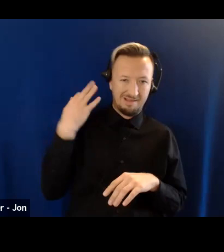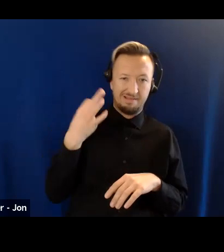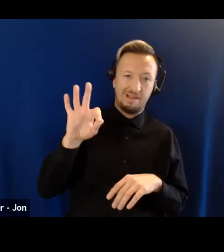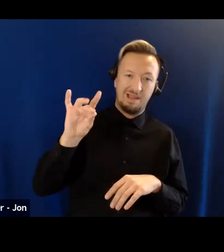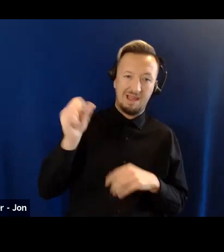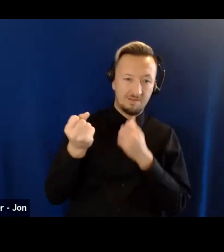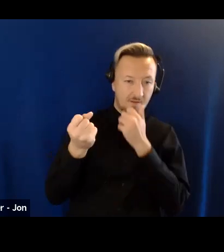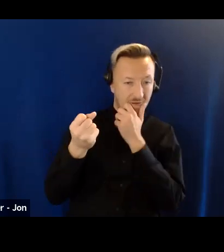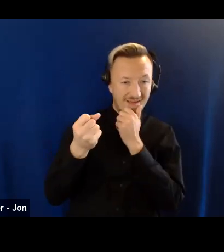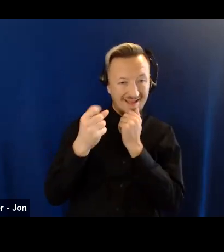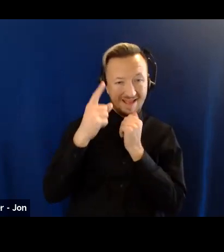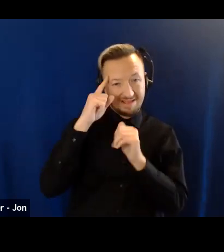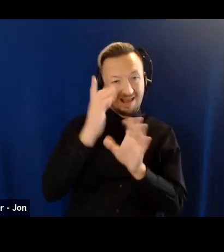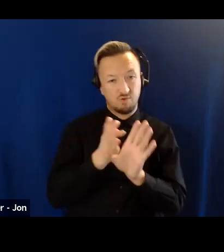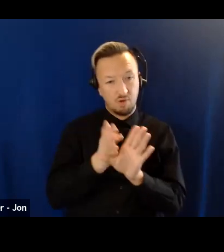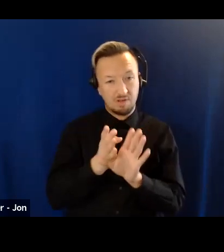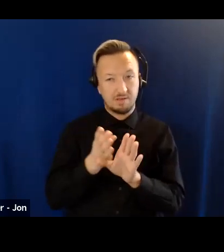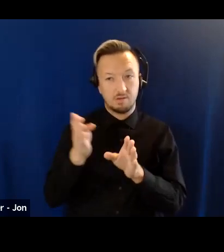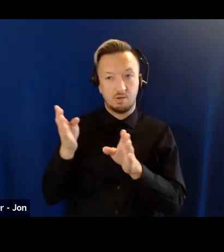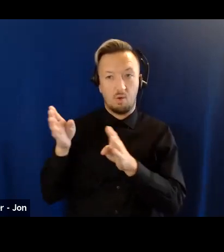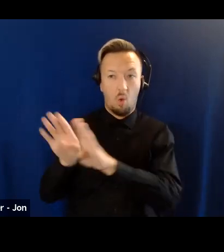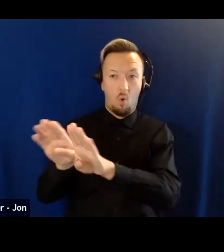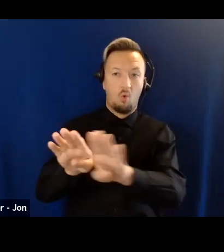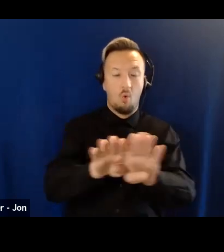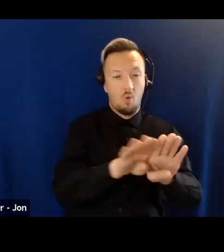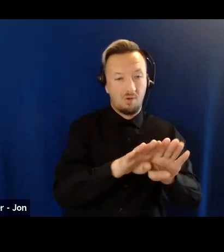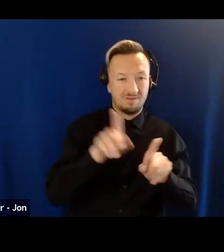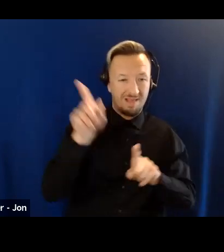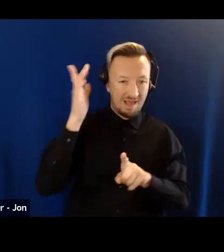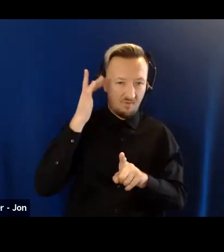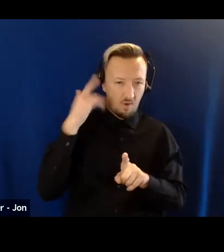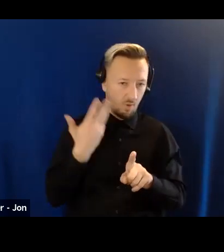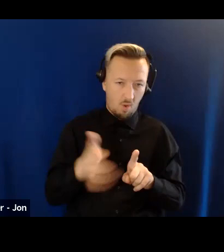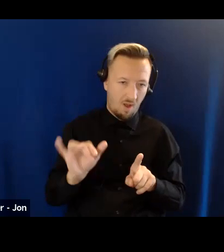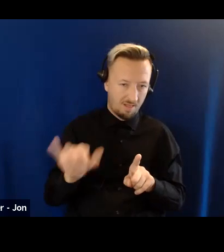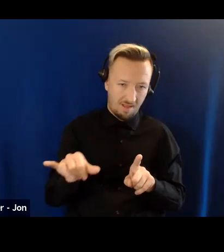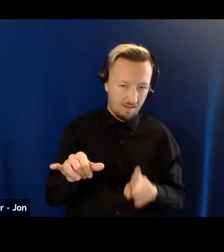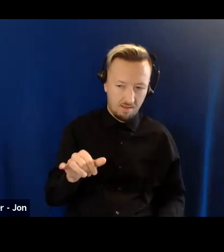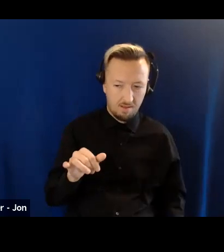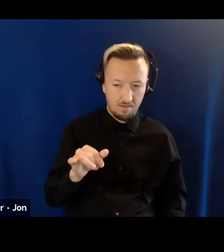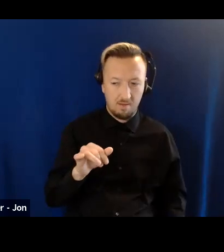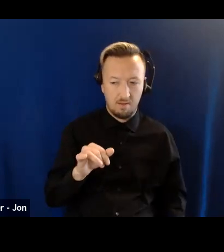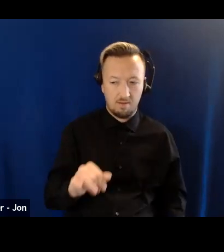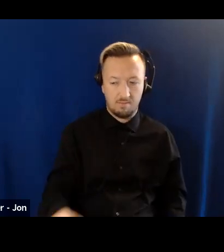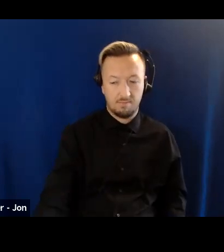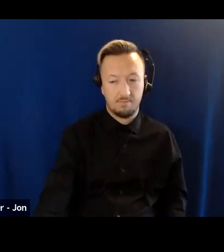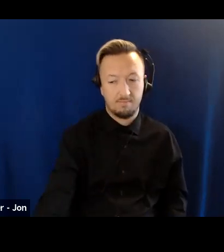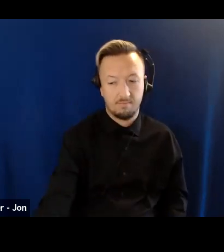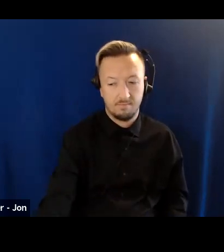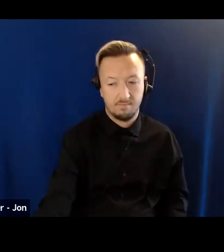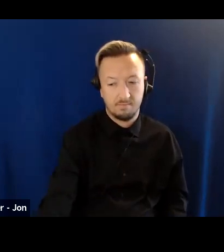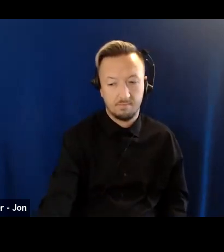1980s psychiatric facility closings in California. But as Misty was